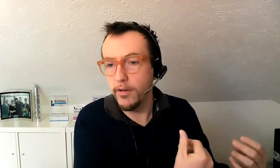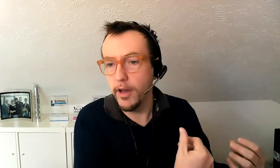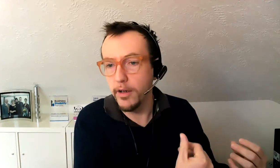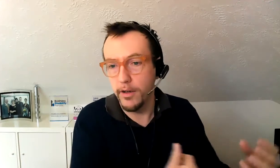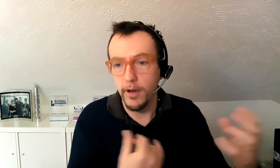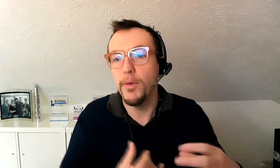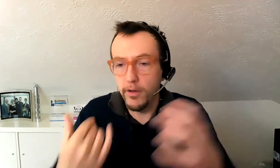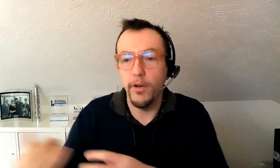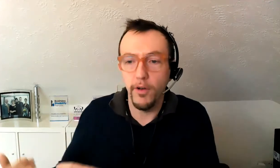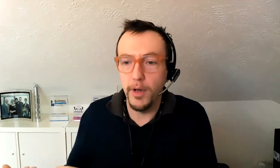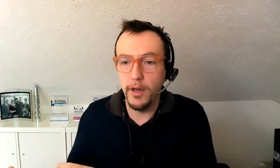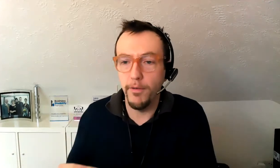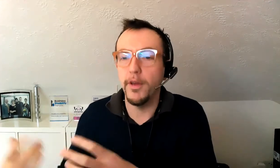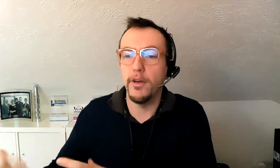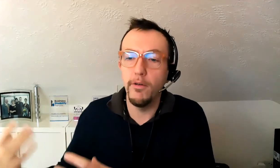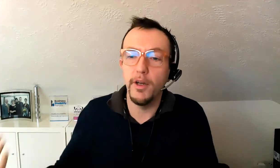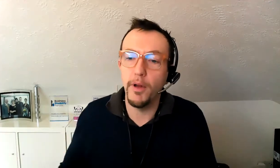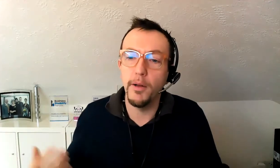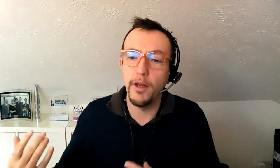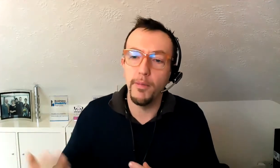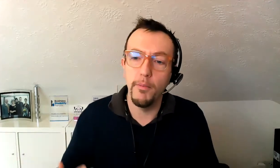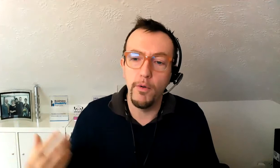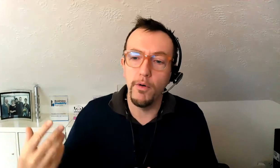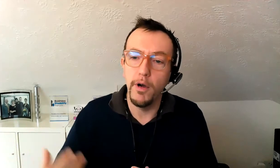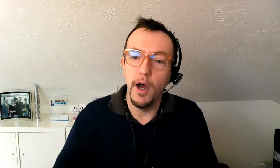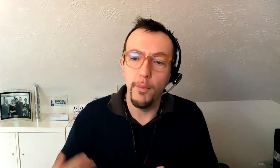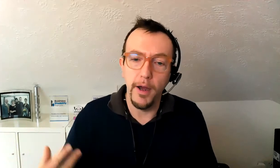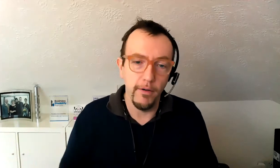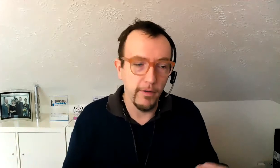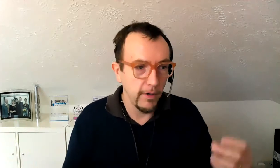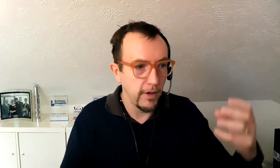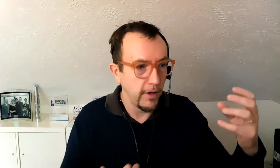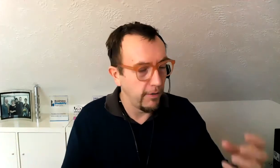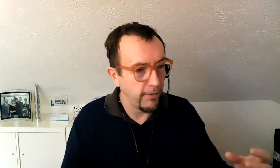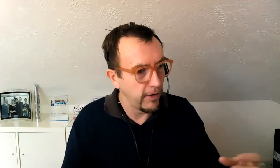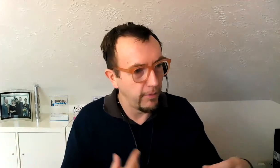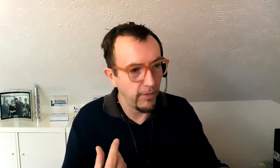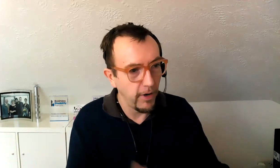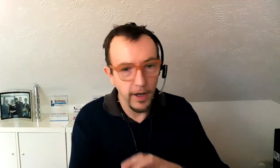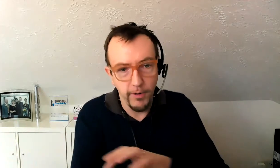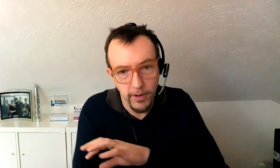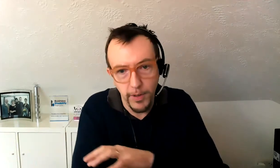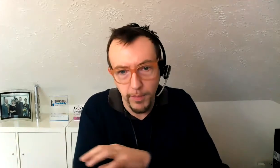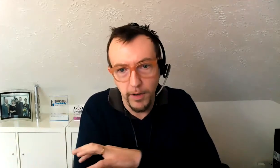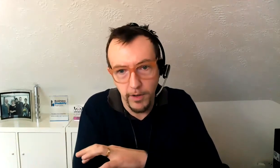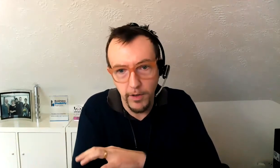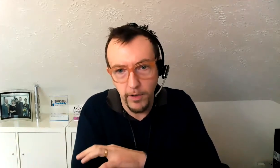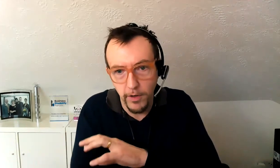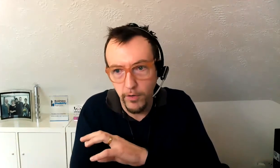translate because you've got so many different things. Can you explain a little bit more about the different types of sign language, a bit about the